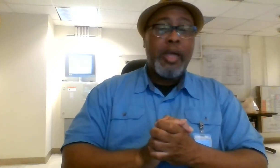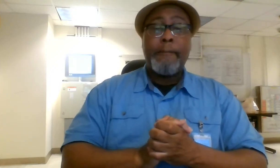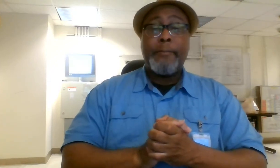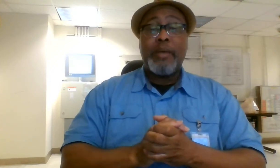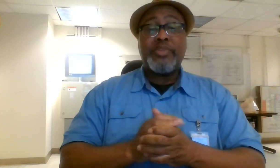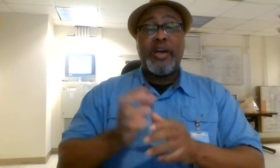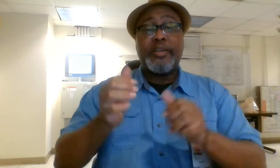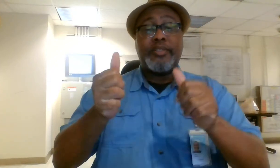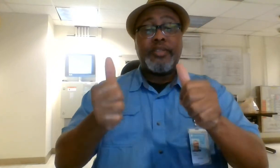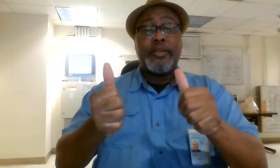Baptize.